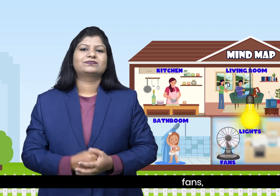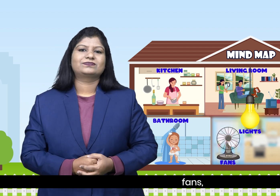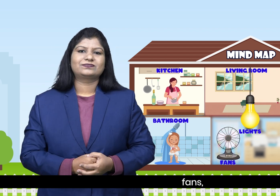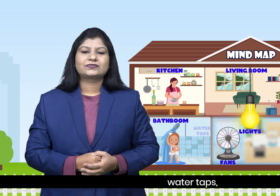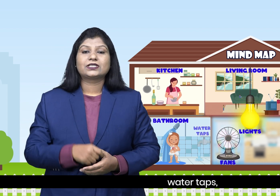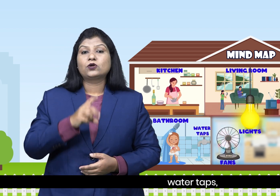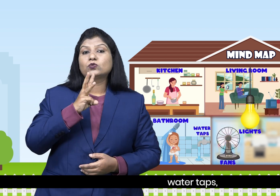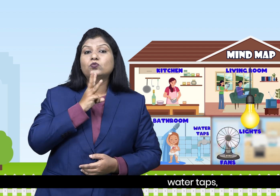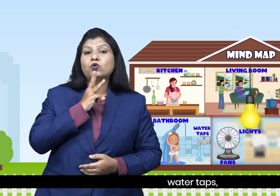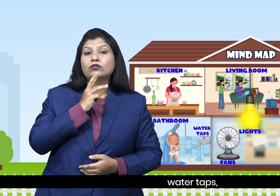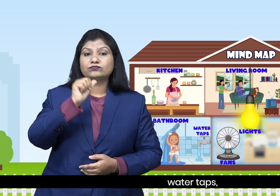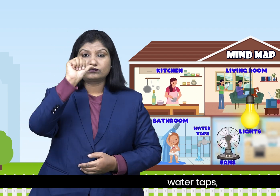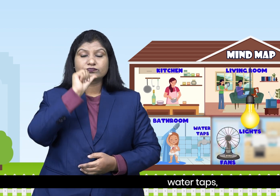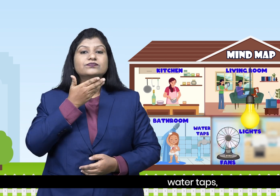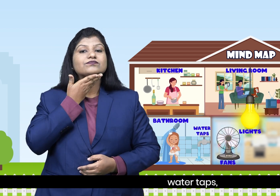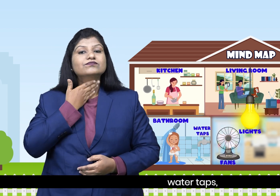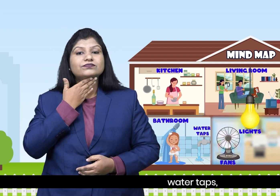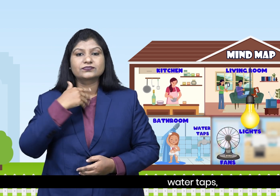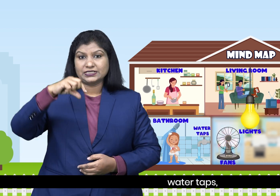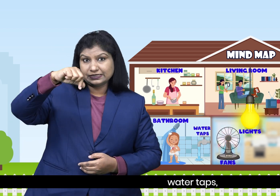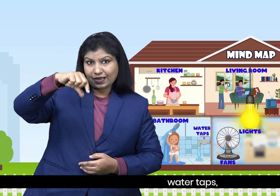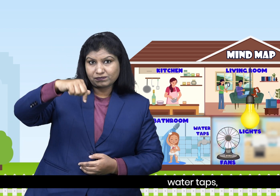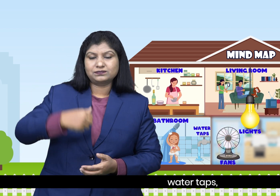fans, water taps,